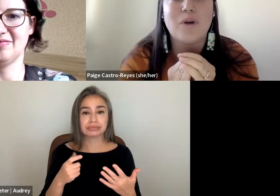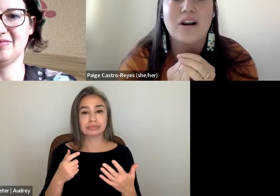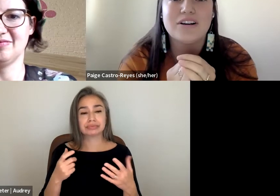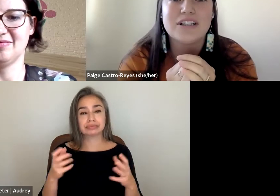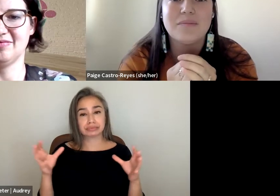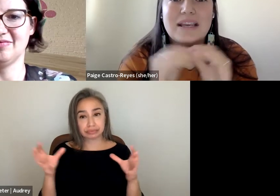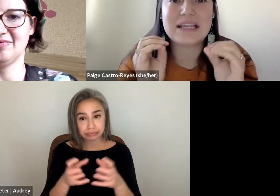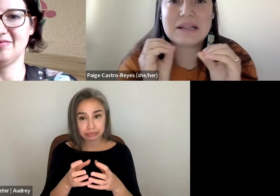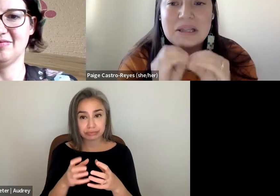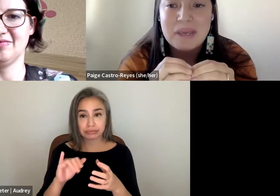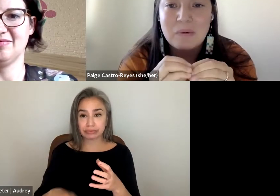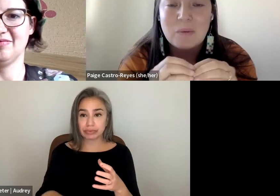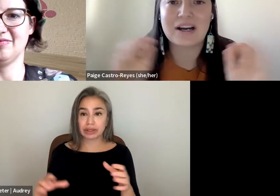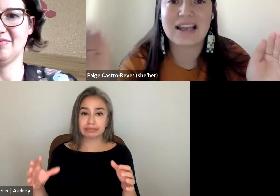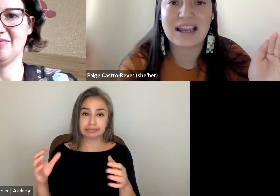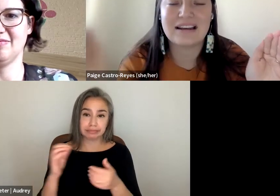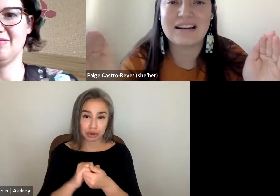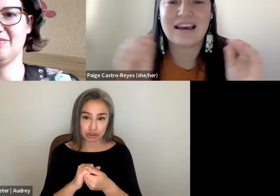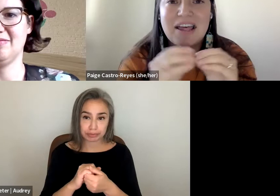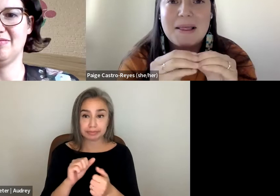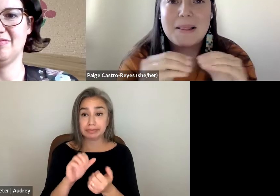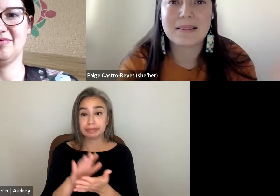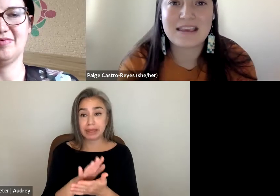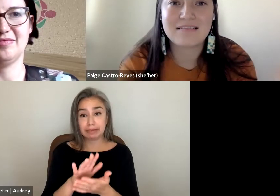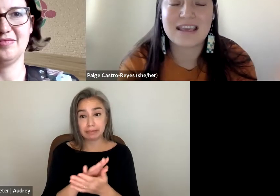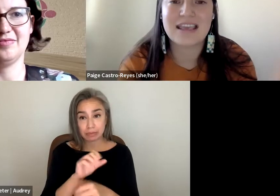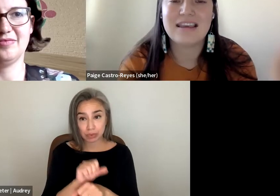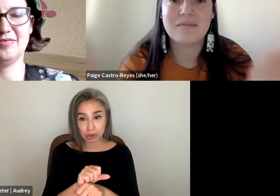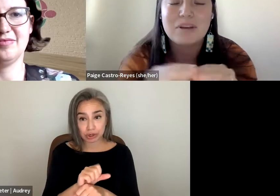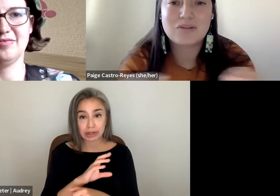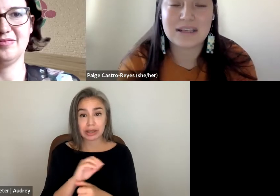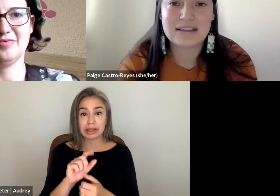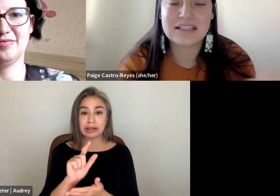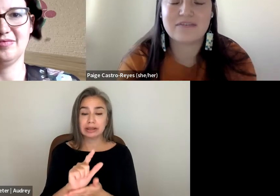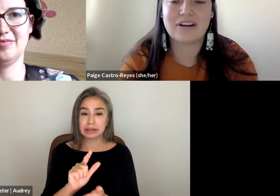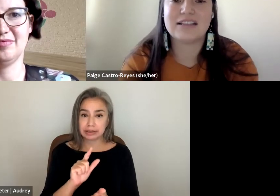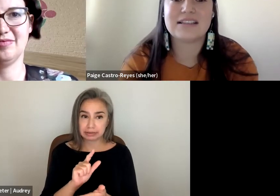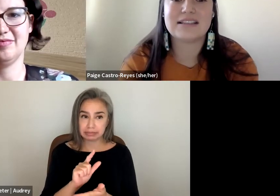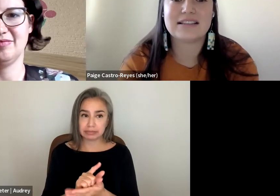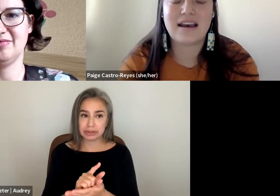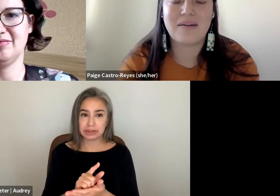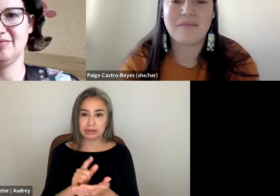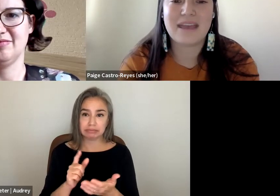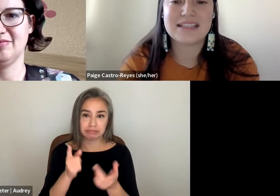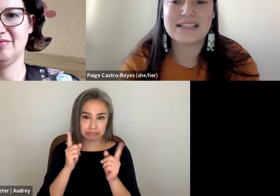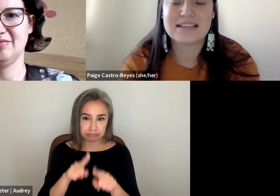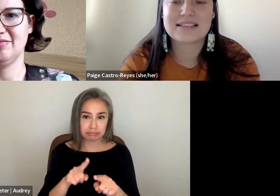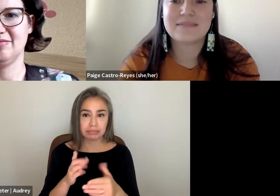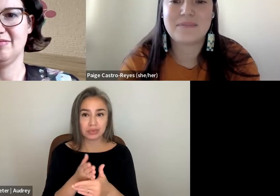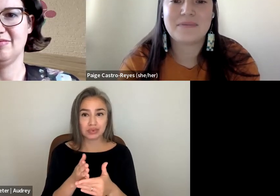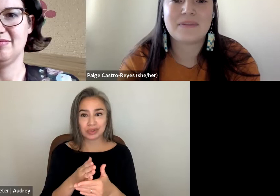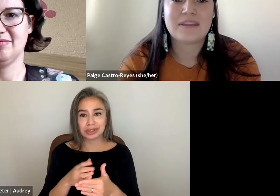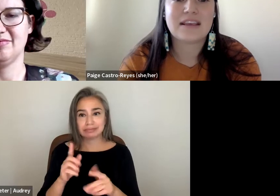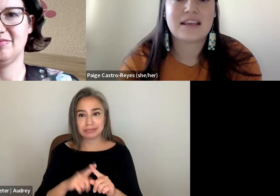solidifying the partnership in the paperwork and legally between the different